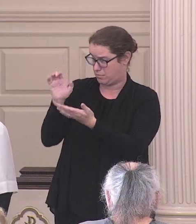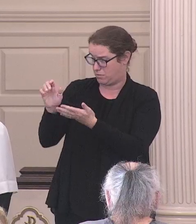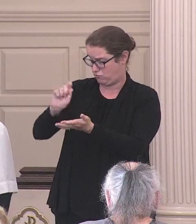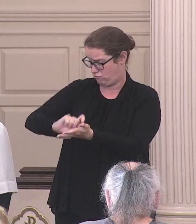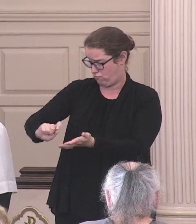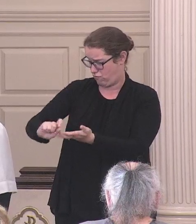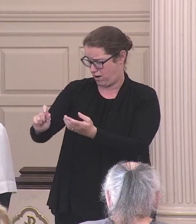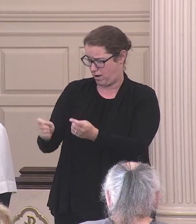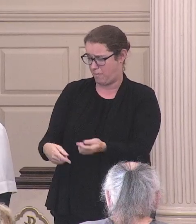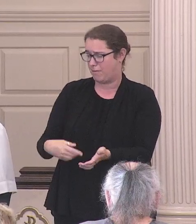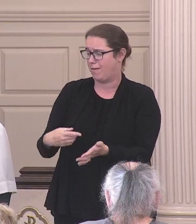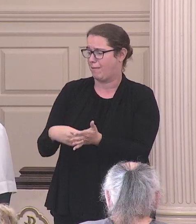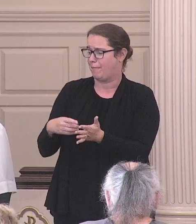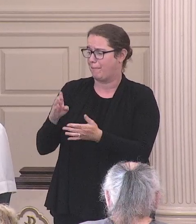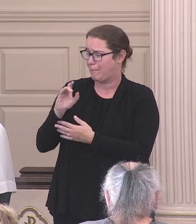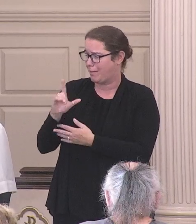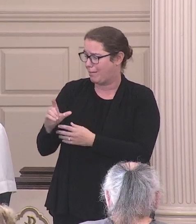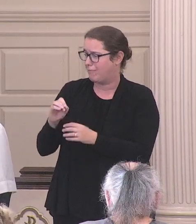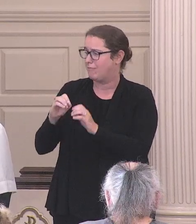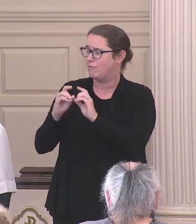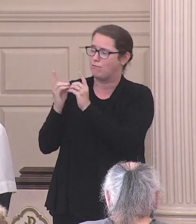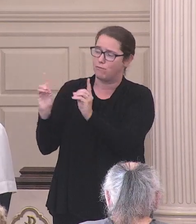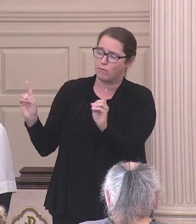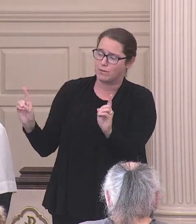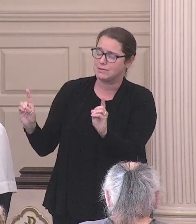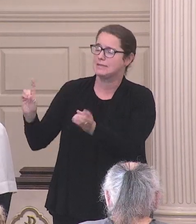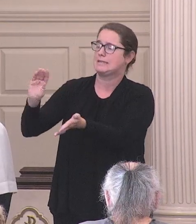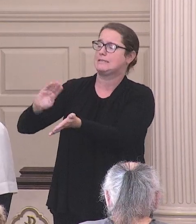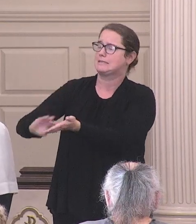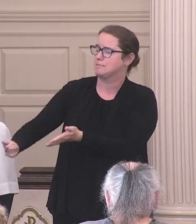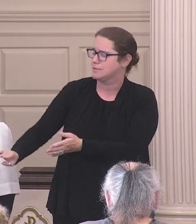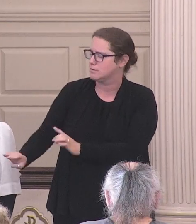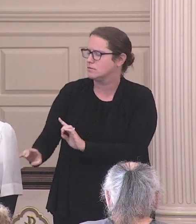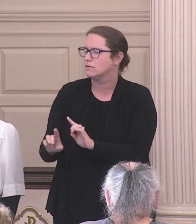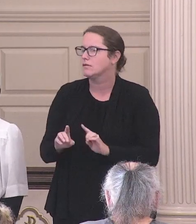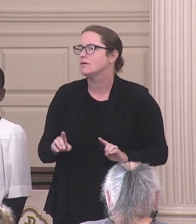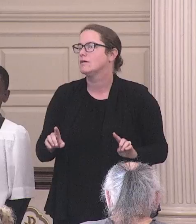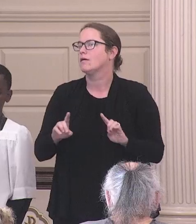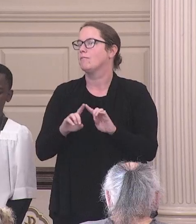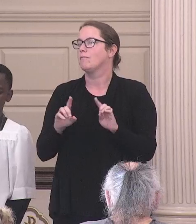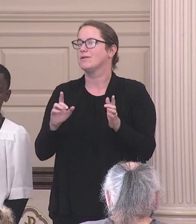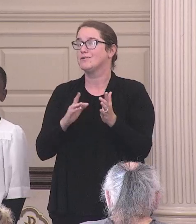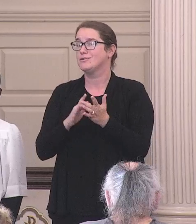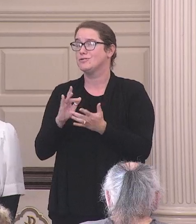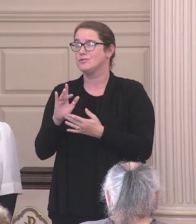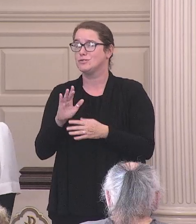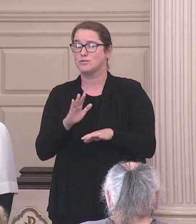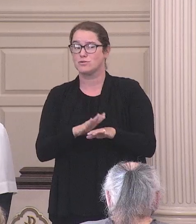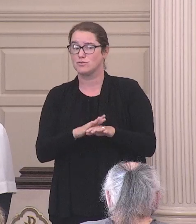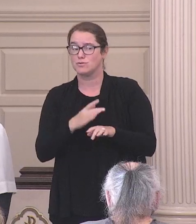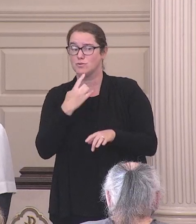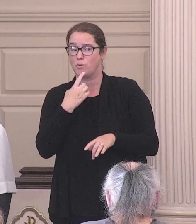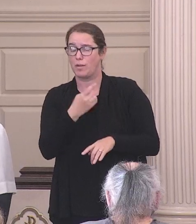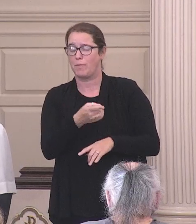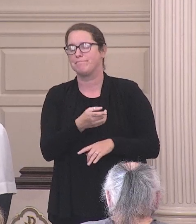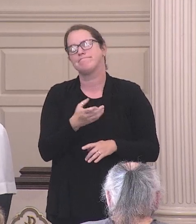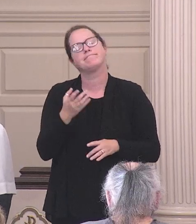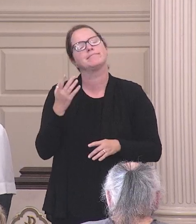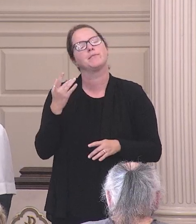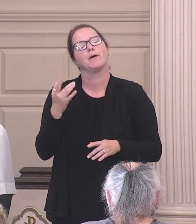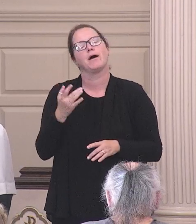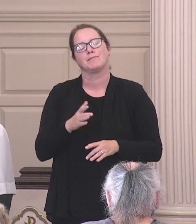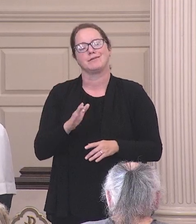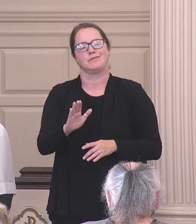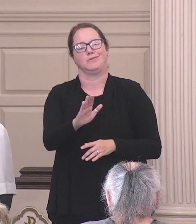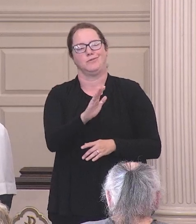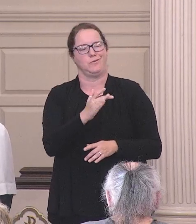divorce and dismiss her." But Jesus told them, "Because of the hardness of your